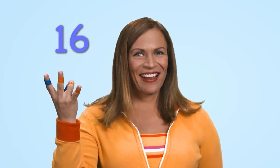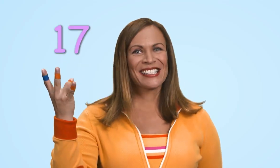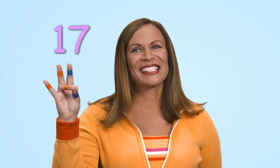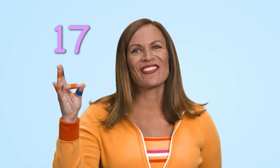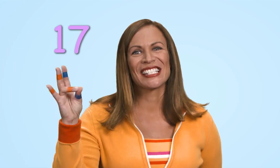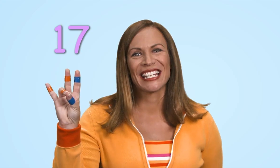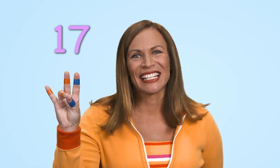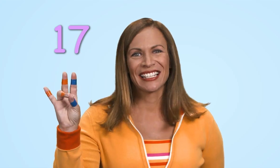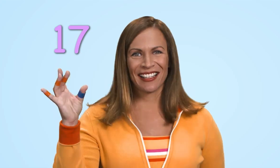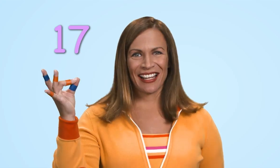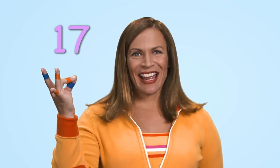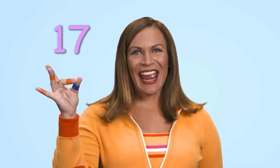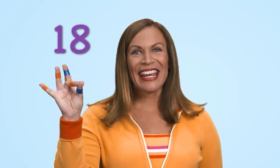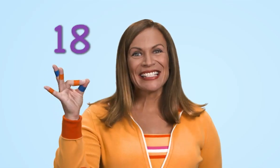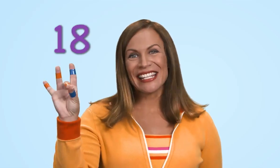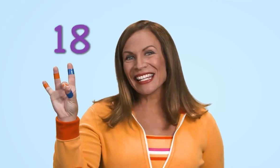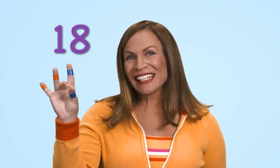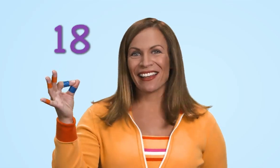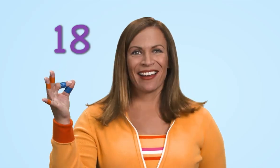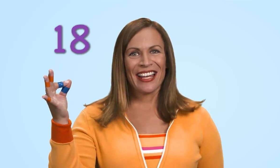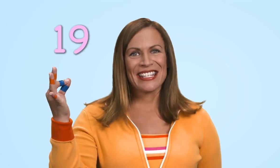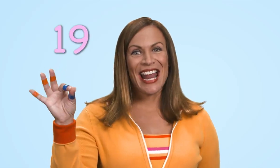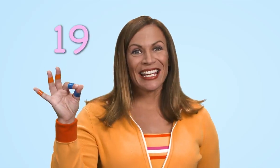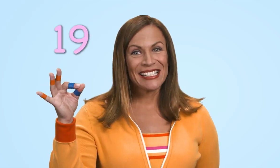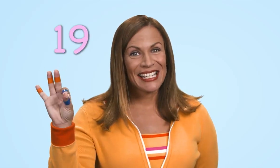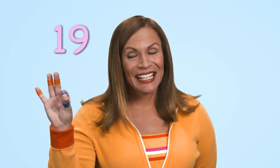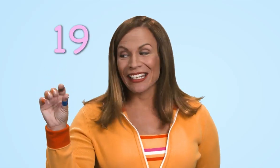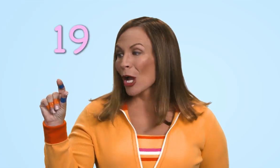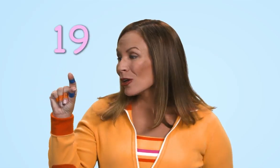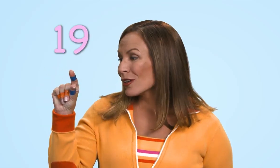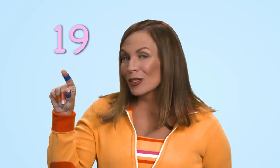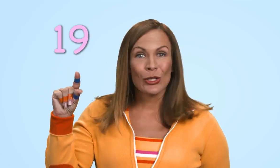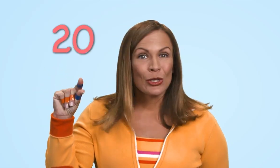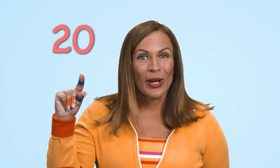11, 12, 13, 14, 15, 16, 17, 18, 19, 20.